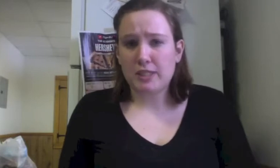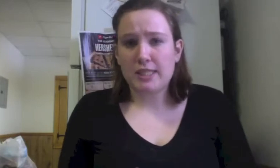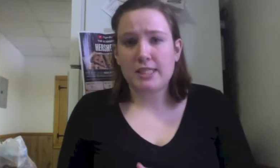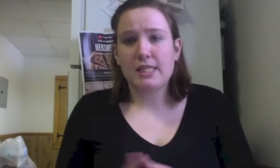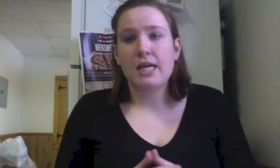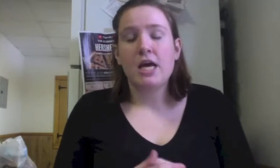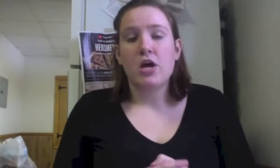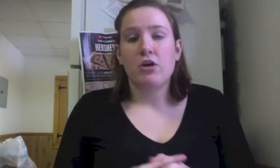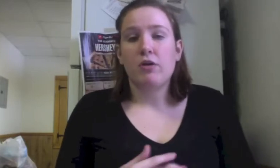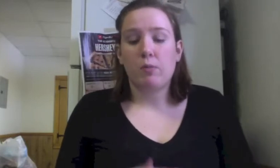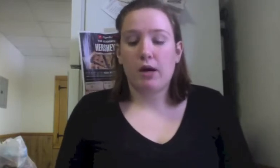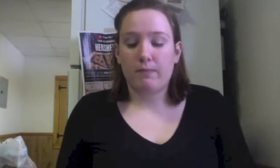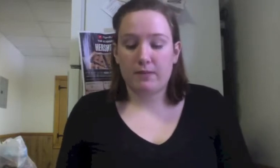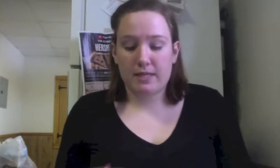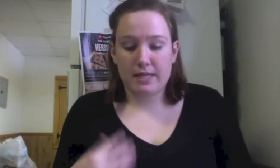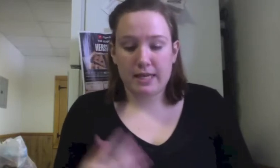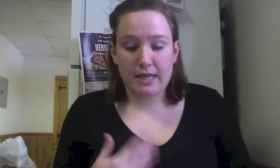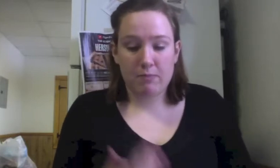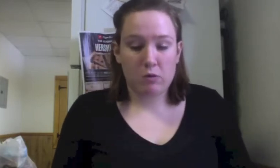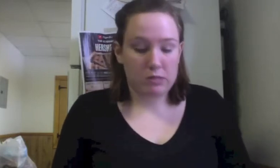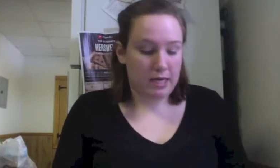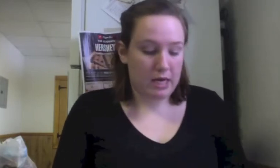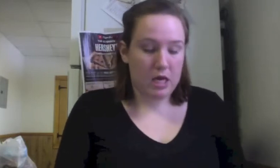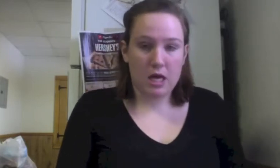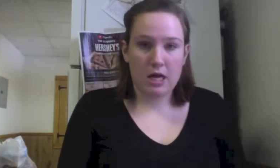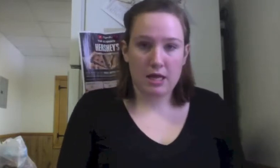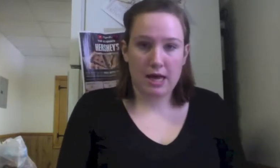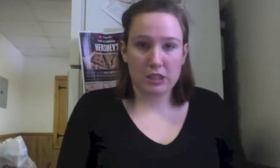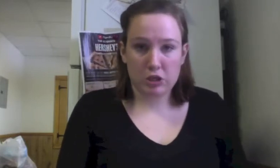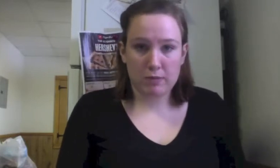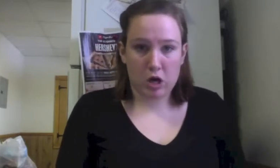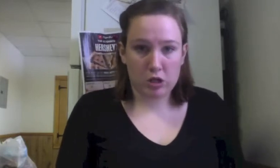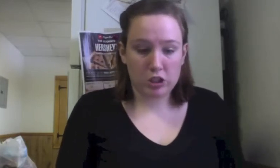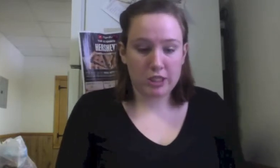25/100. You really want to get them using that terminology.